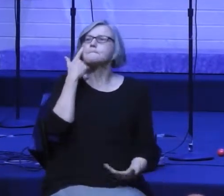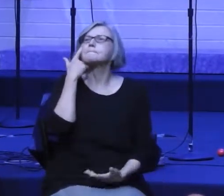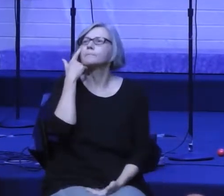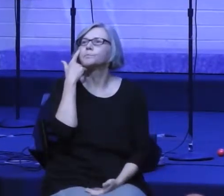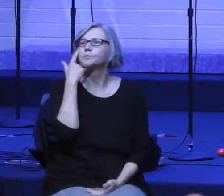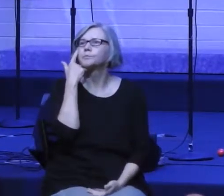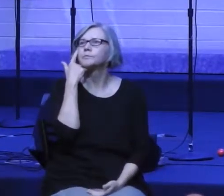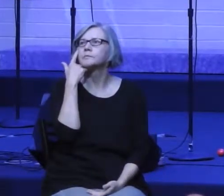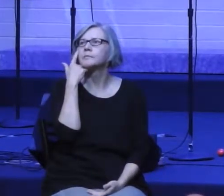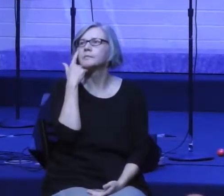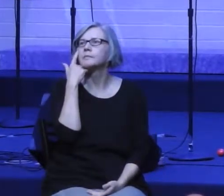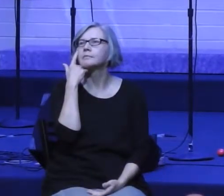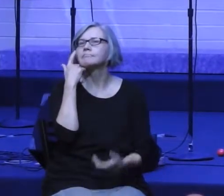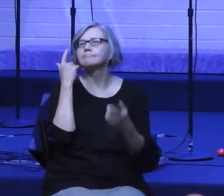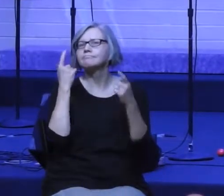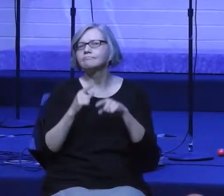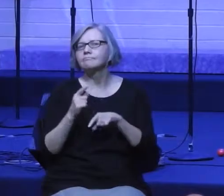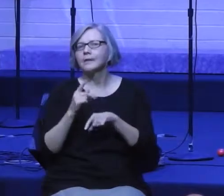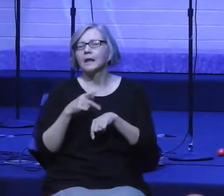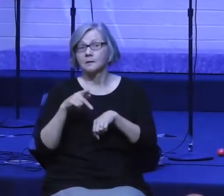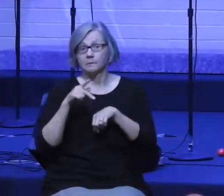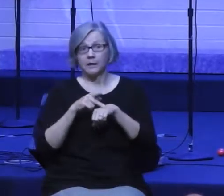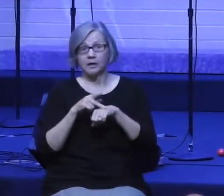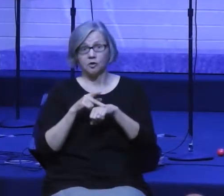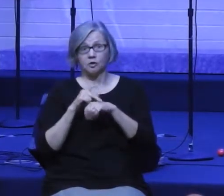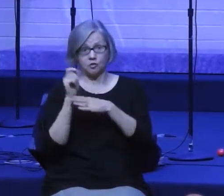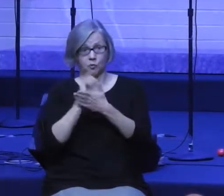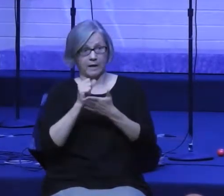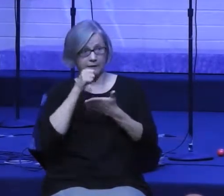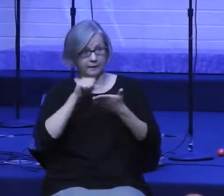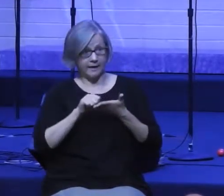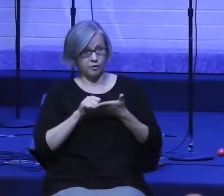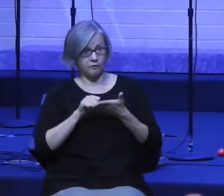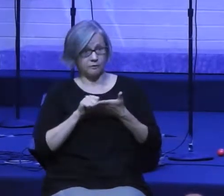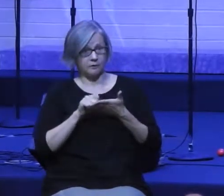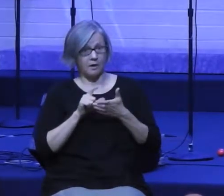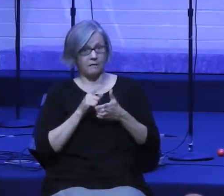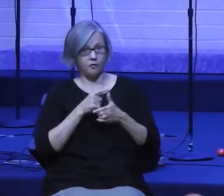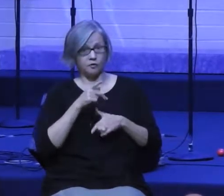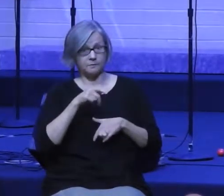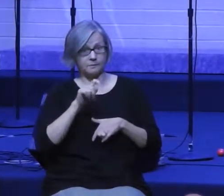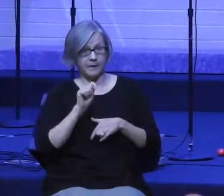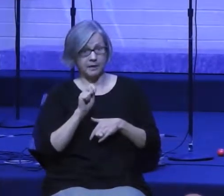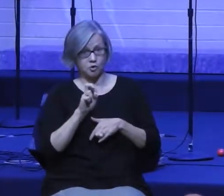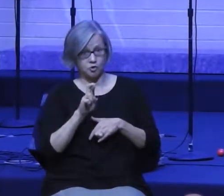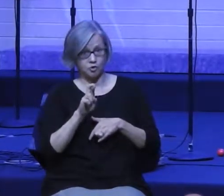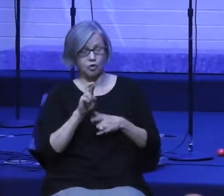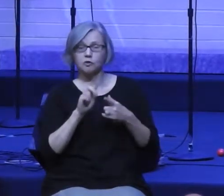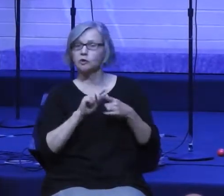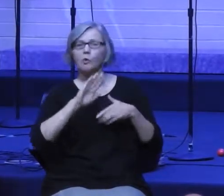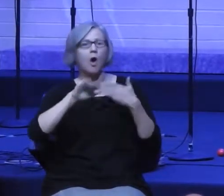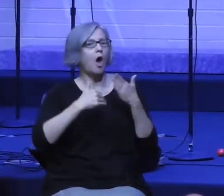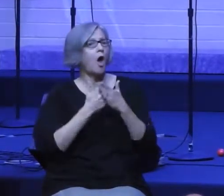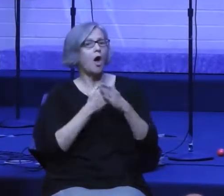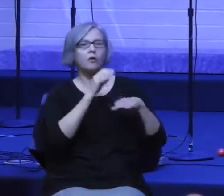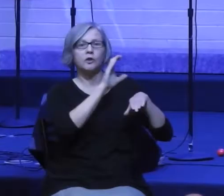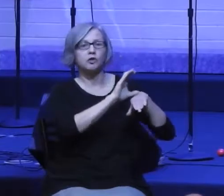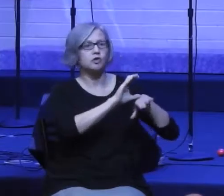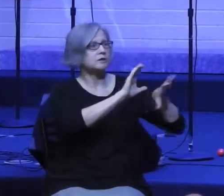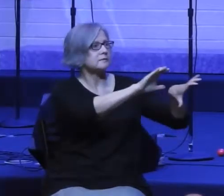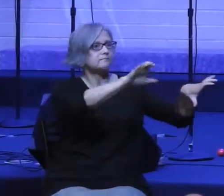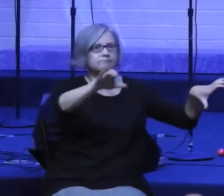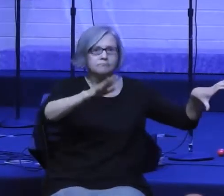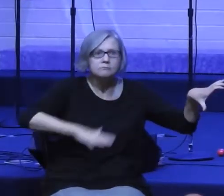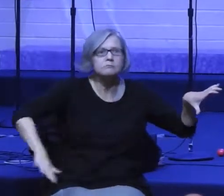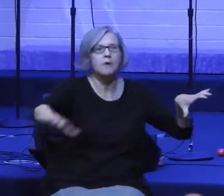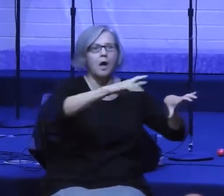Peter knows what it is to quit. He turned his back on Jesus and walk the other direction.